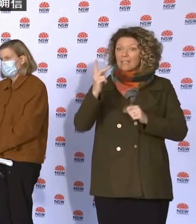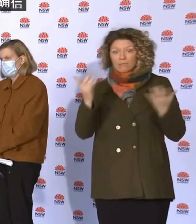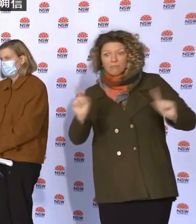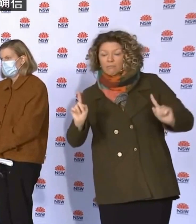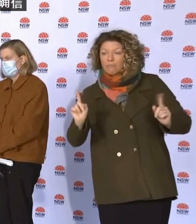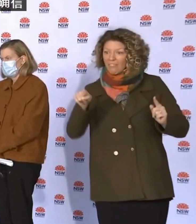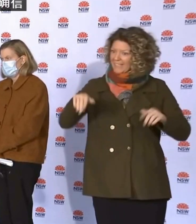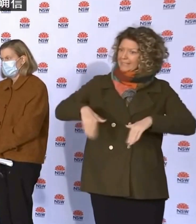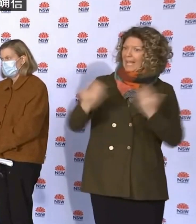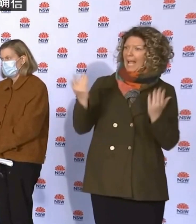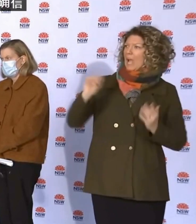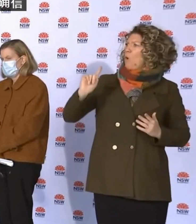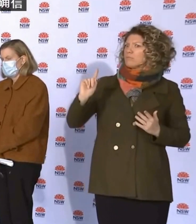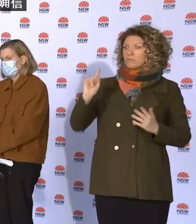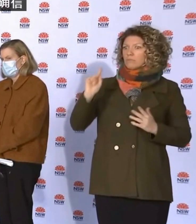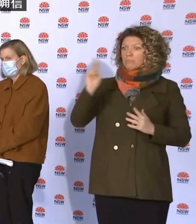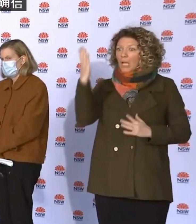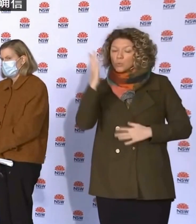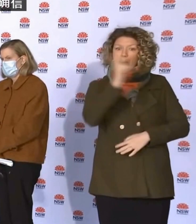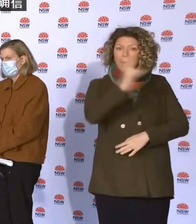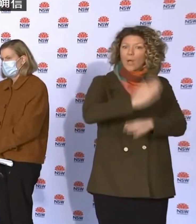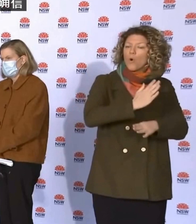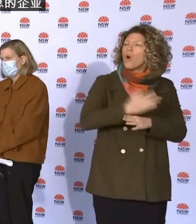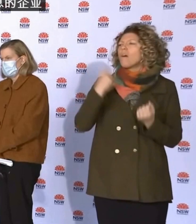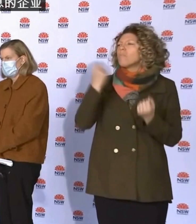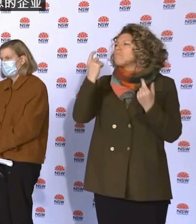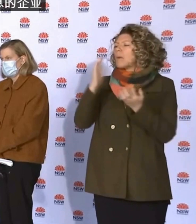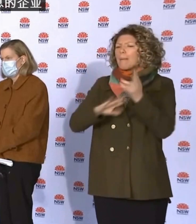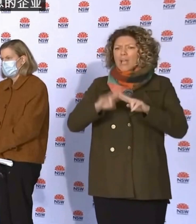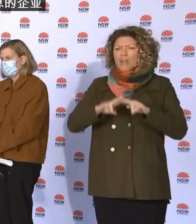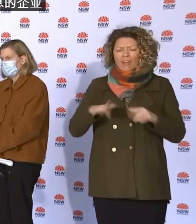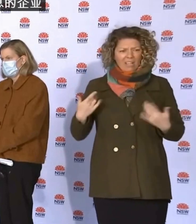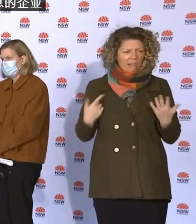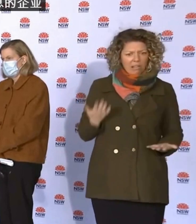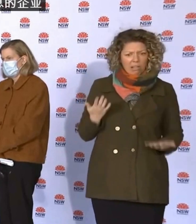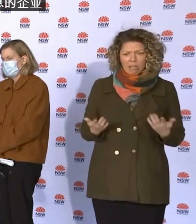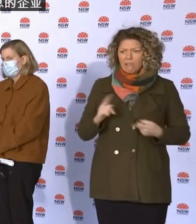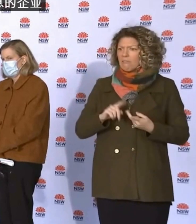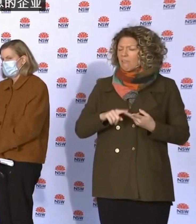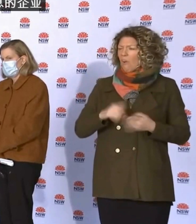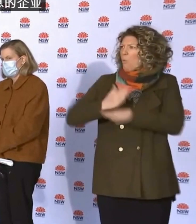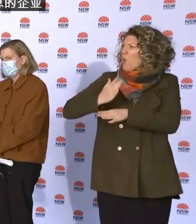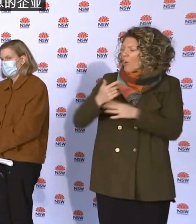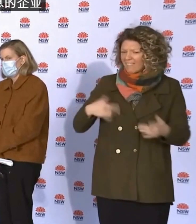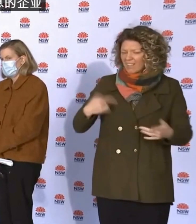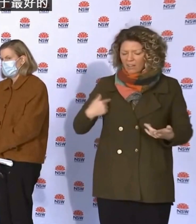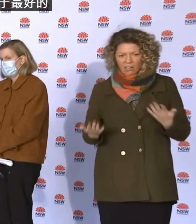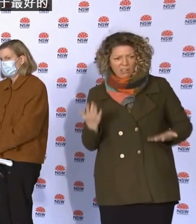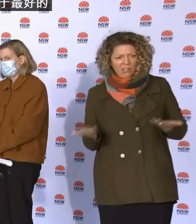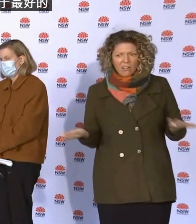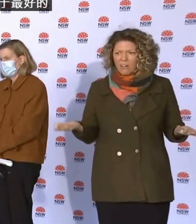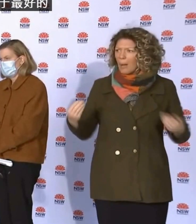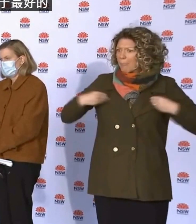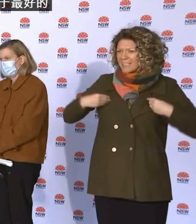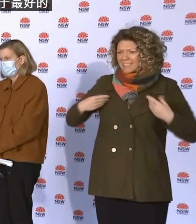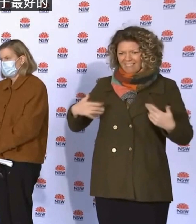the opportunity to give parents that certainty, businesses that certainty, workers that certainty, we'll provide that information as soon